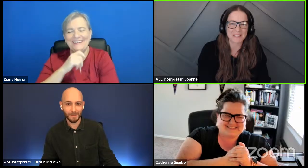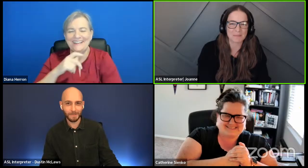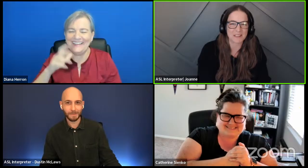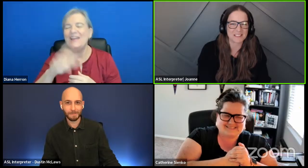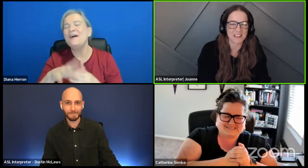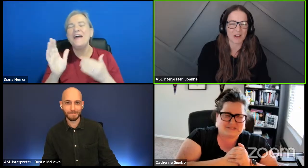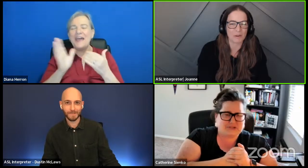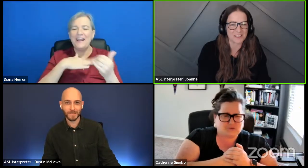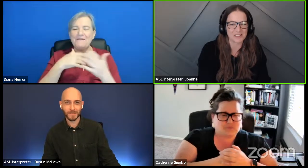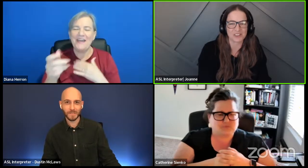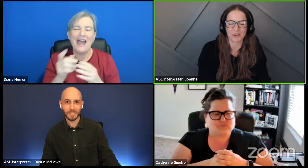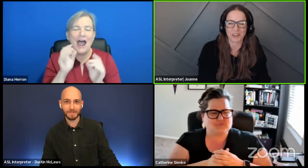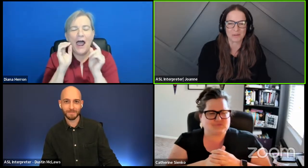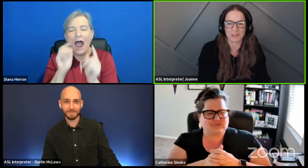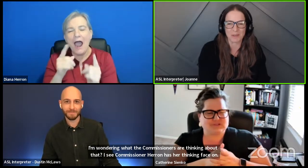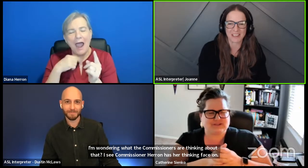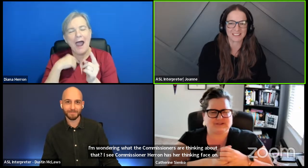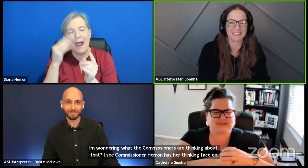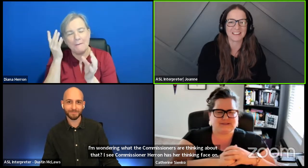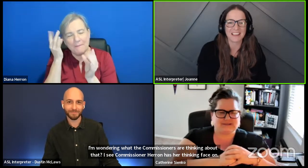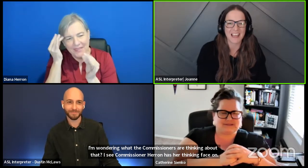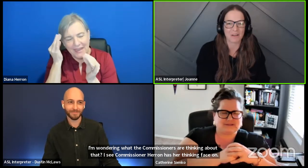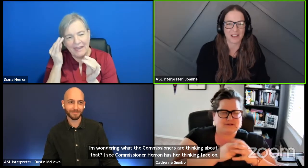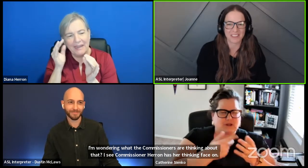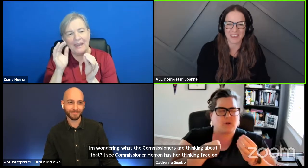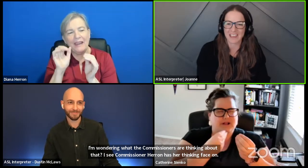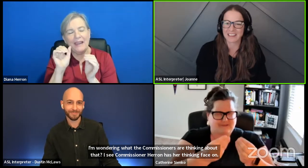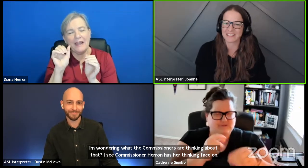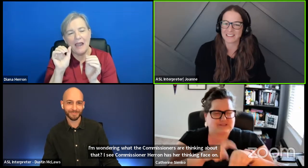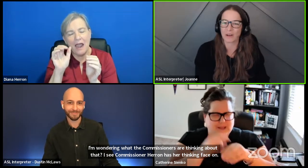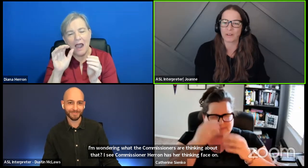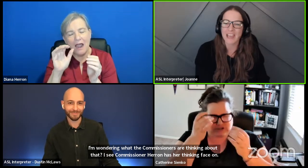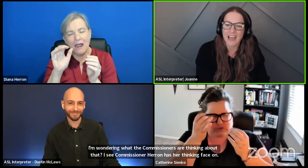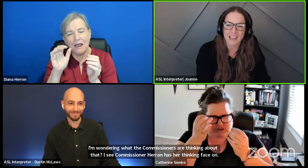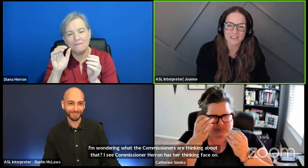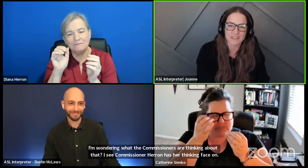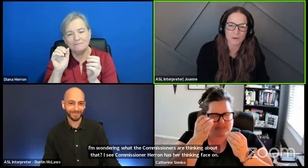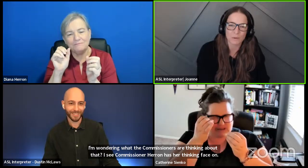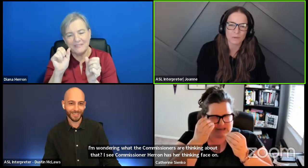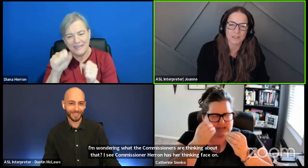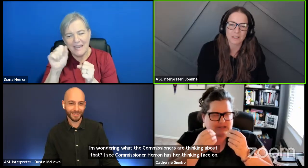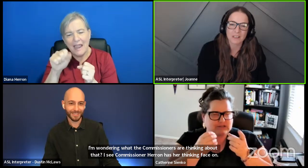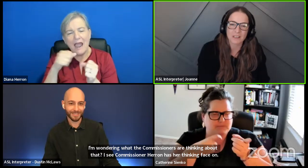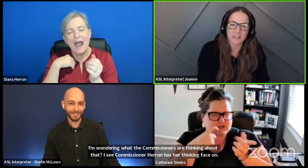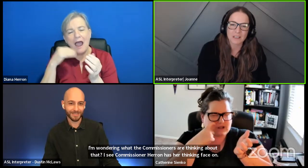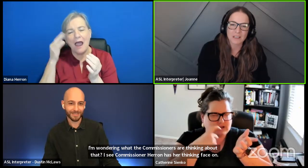Indeed, my husband's always joking with me and how I think. So yeah,